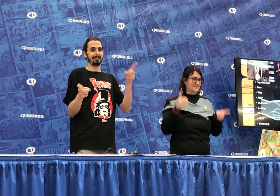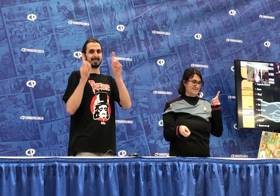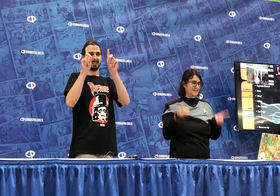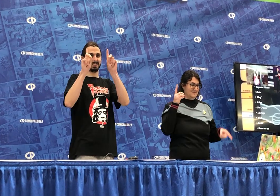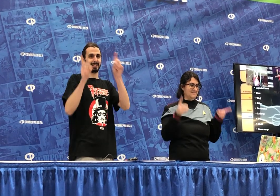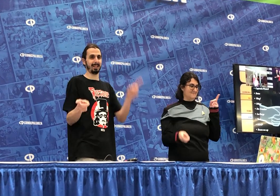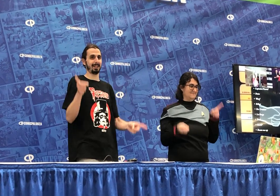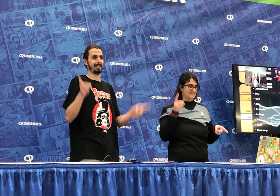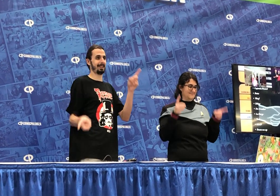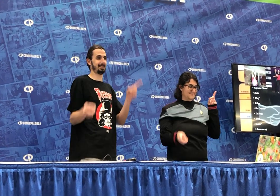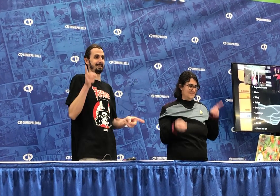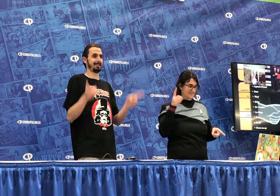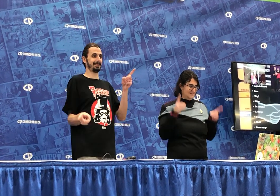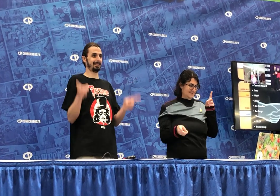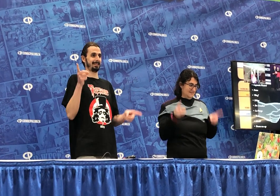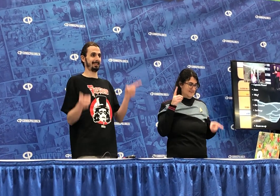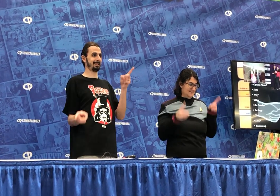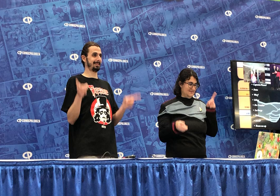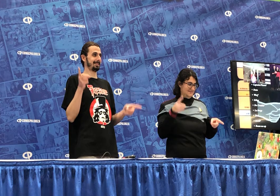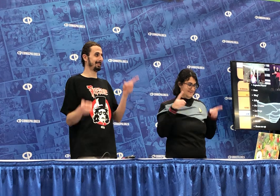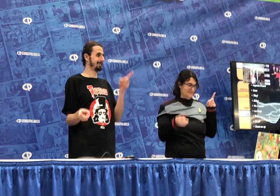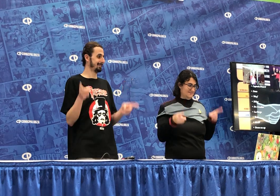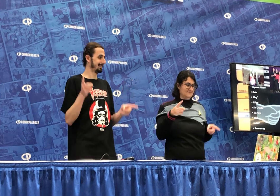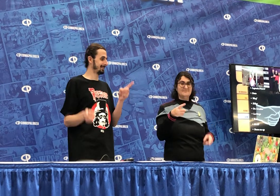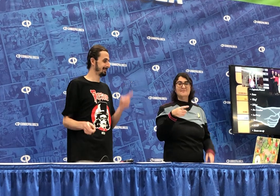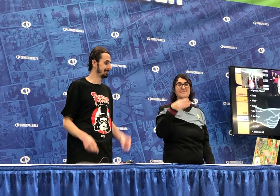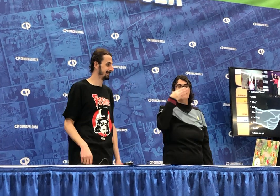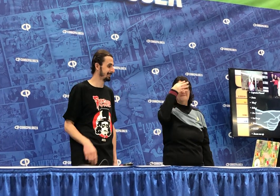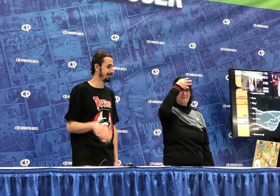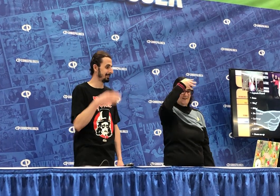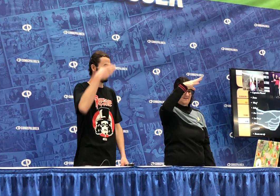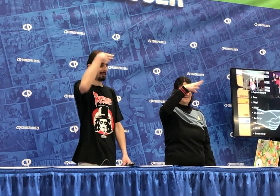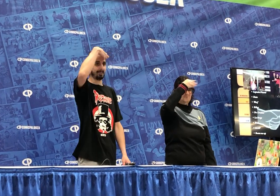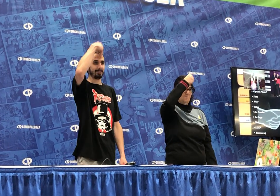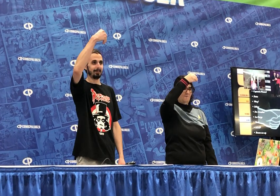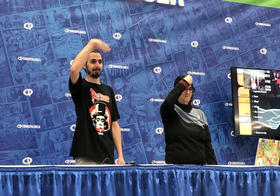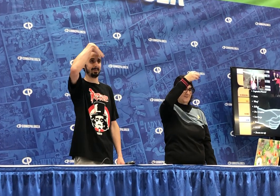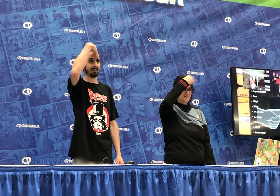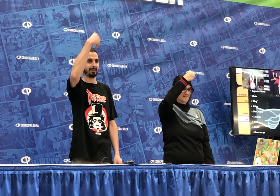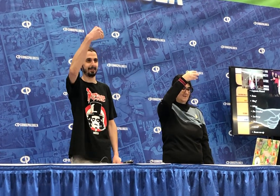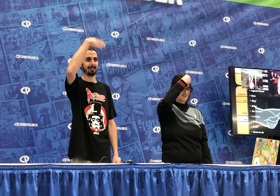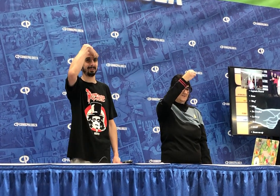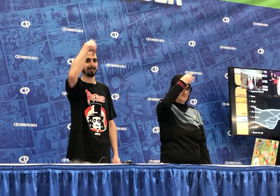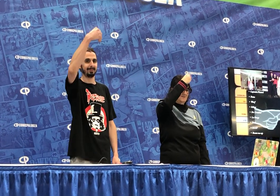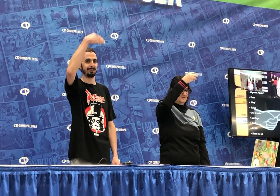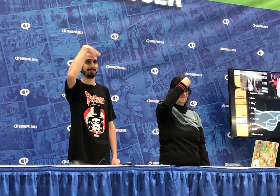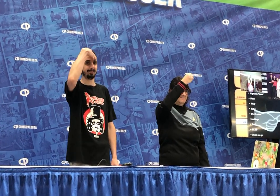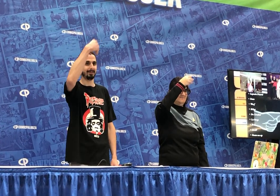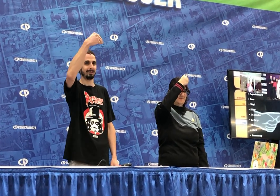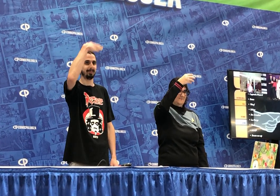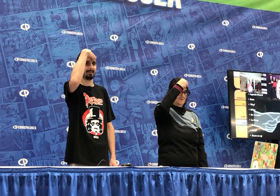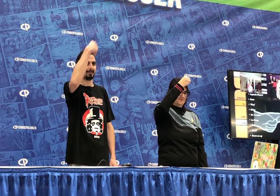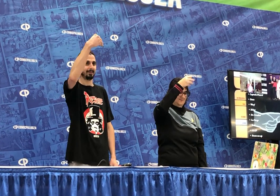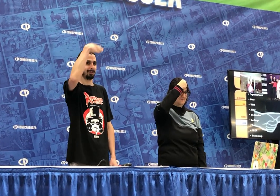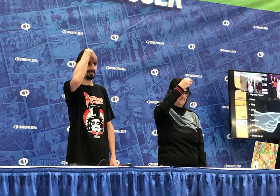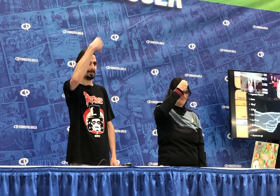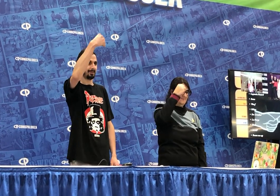Data with 2 Ds because he's an android. Worf, Worf.